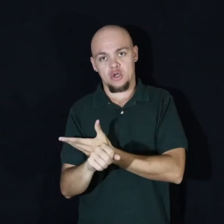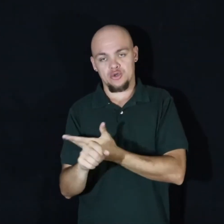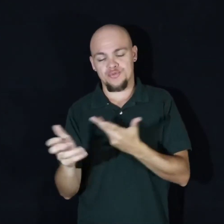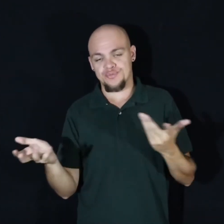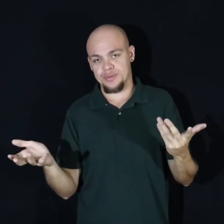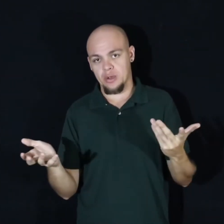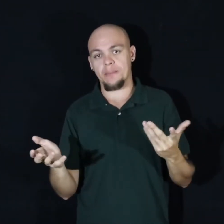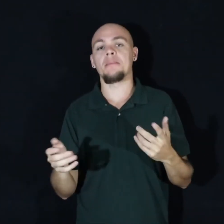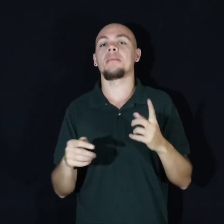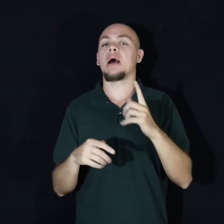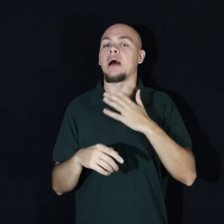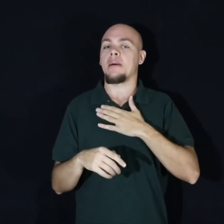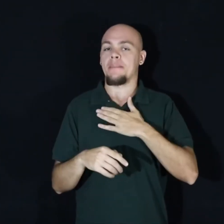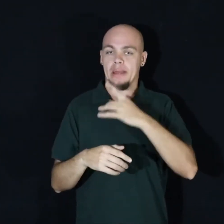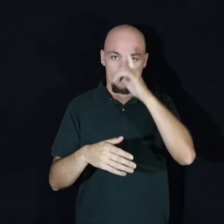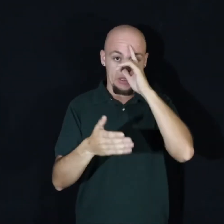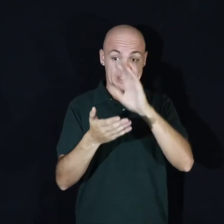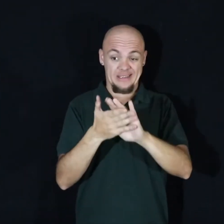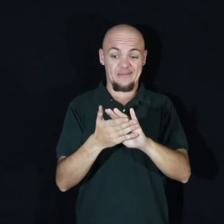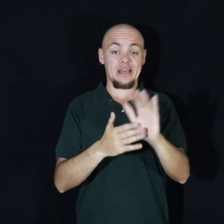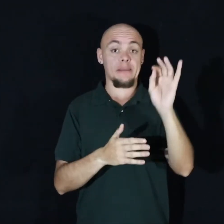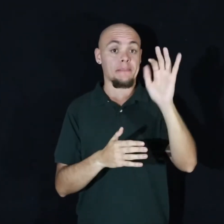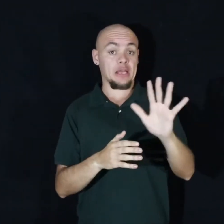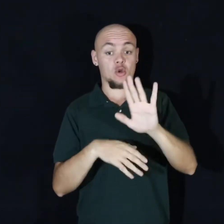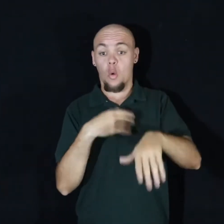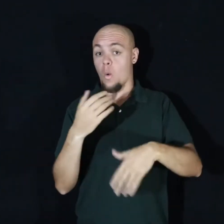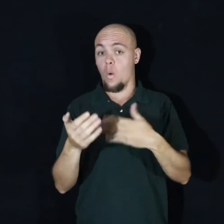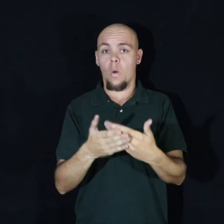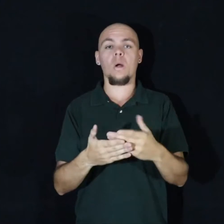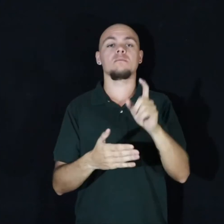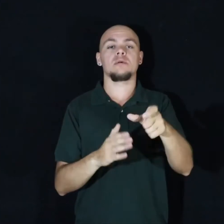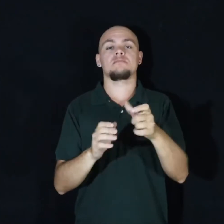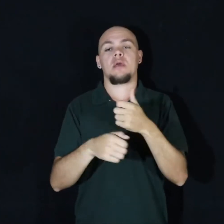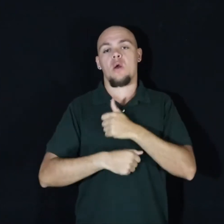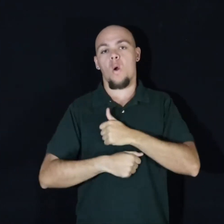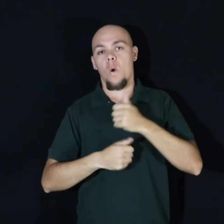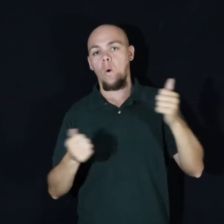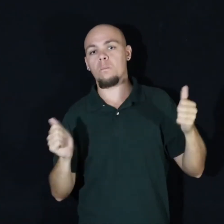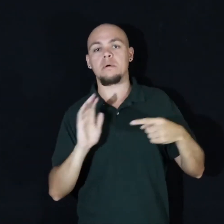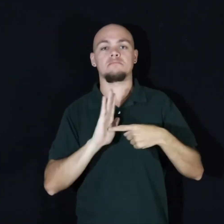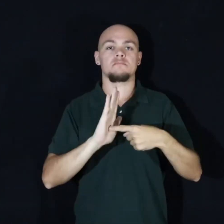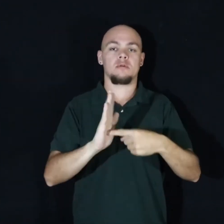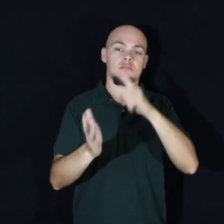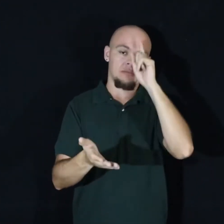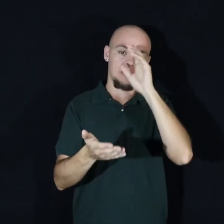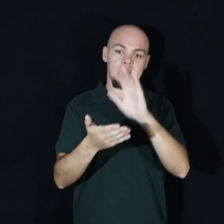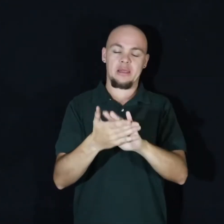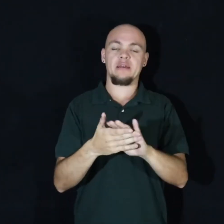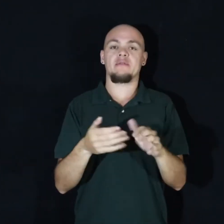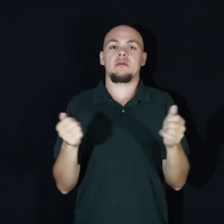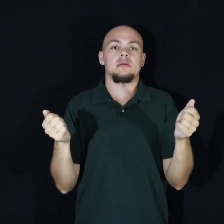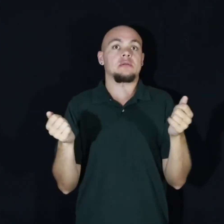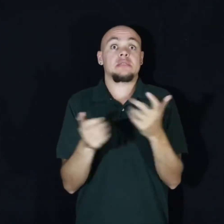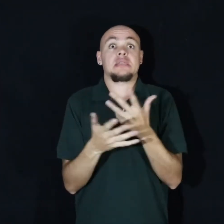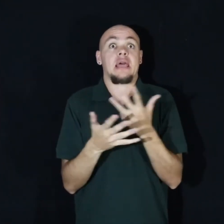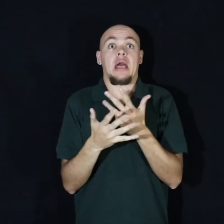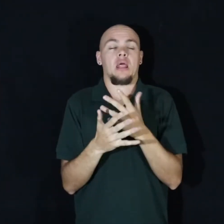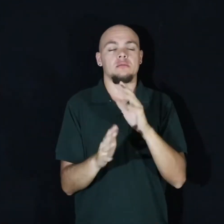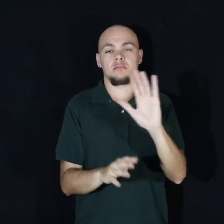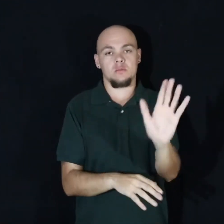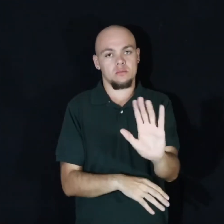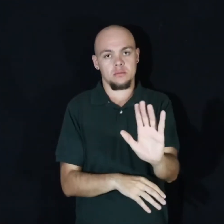on the consequences. If their denomination fires them, so be it, or if they need to move on, so be it. But it's time for clergy to stop